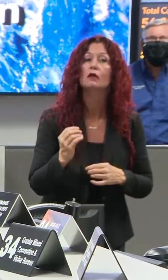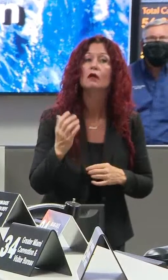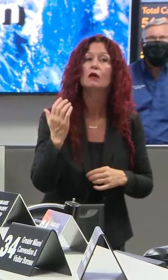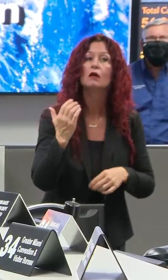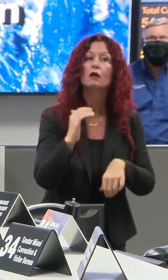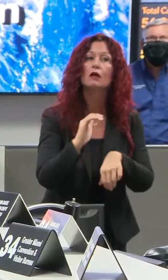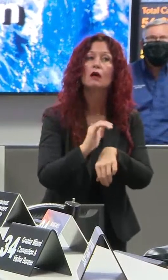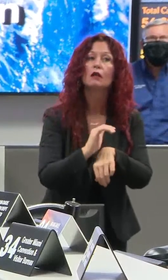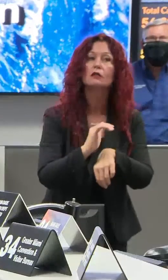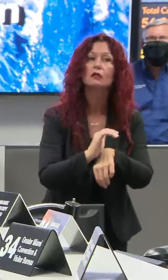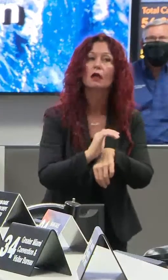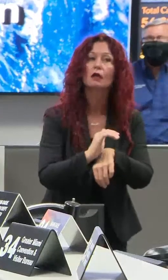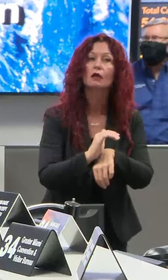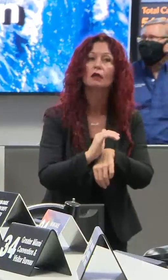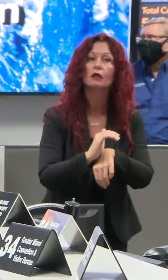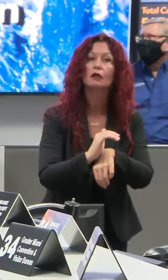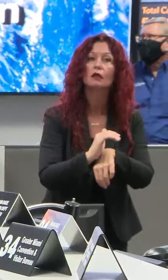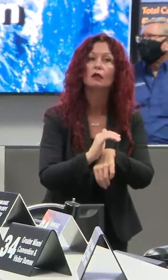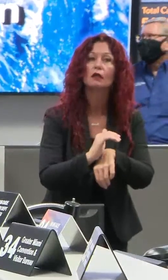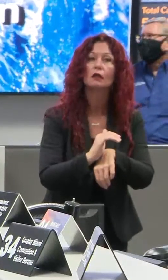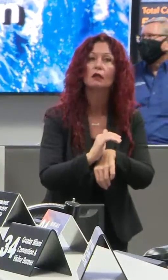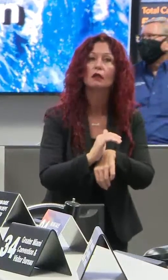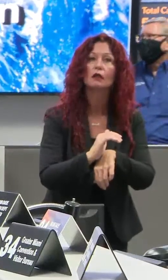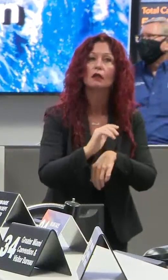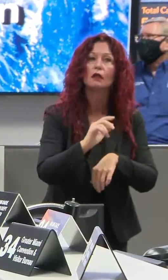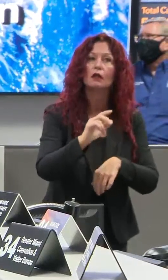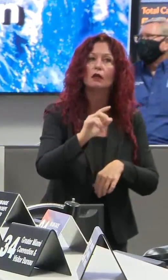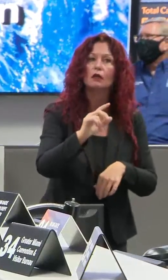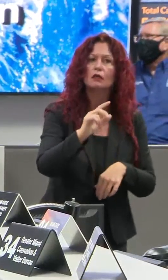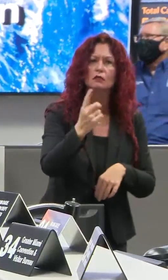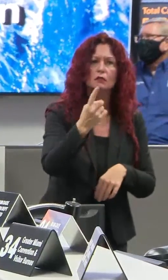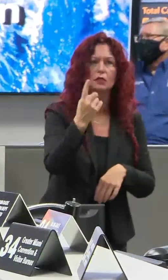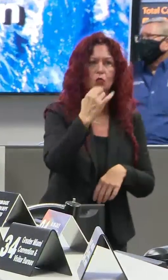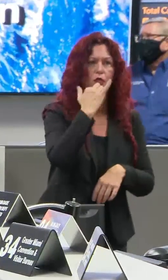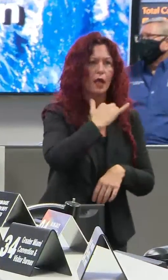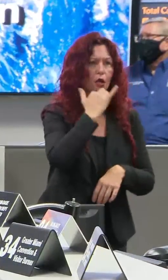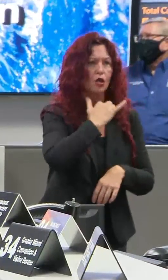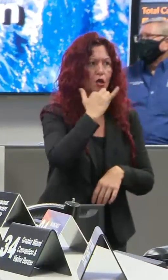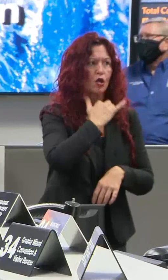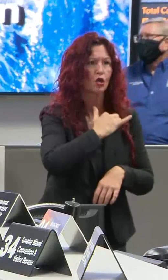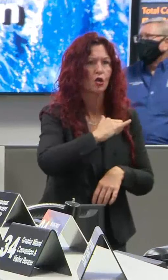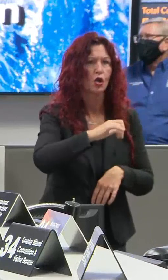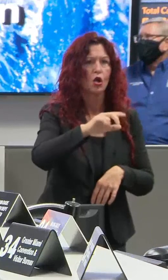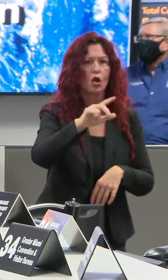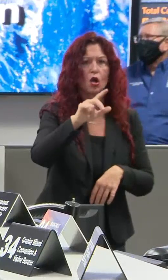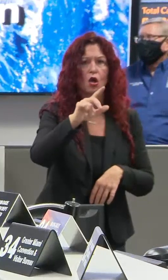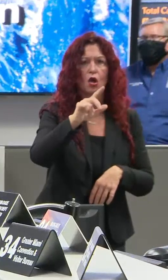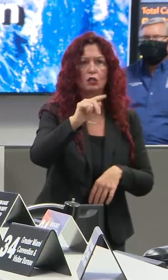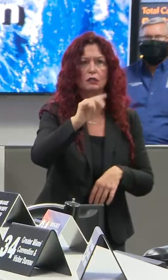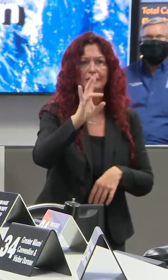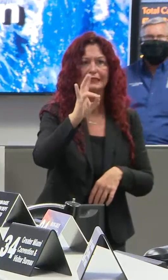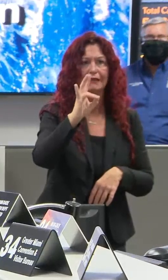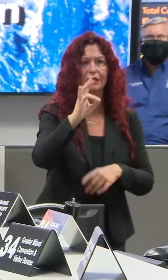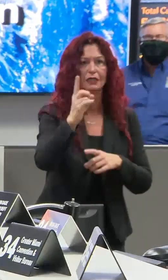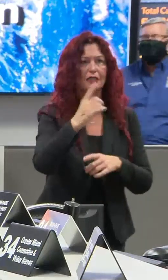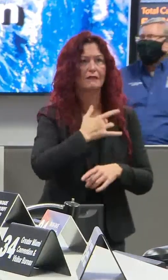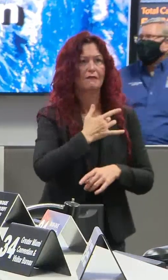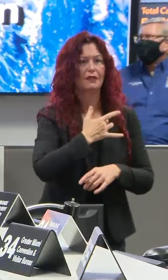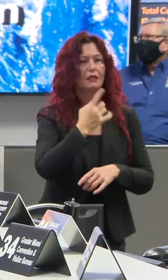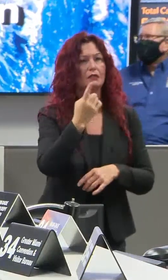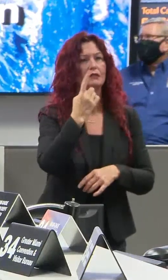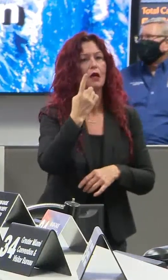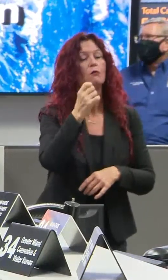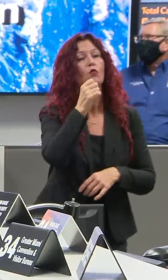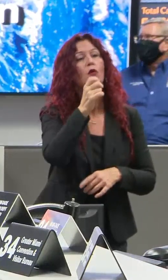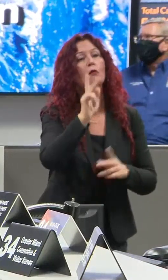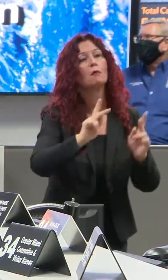Yes. Yeah, that was a mistake. He should not have been. If somebody, the media is exempt from the curfew. So we're looking into